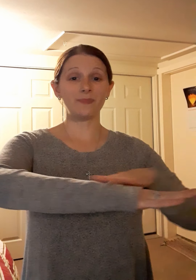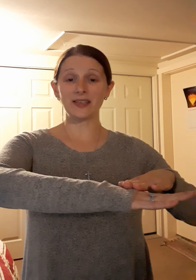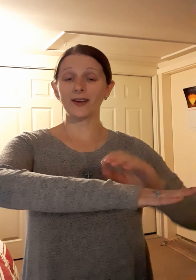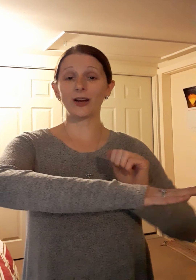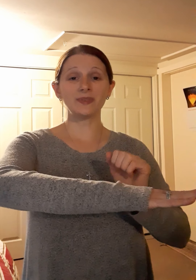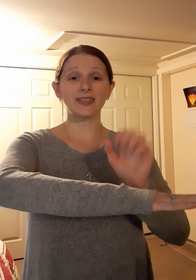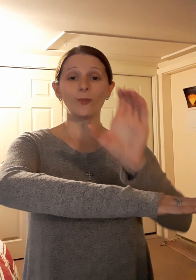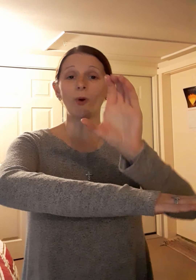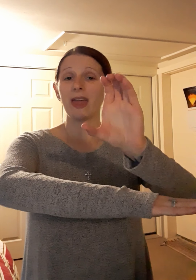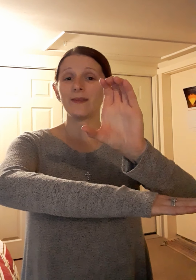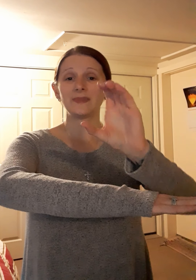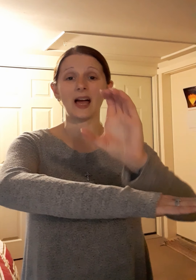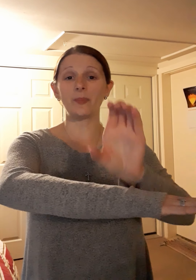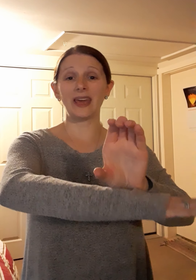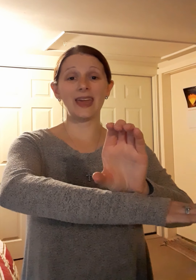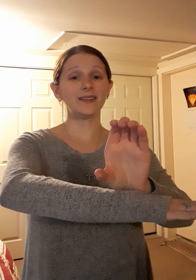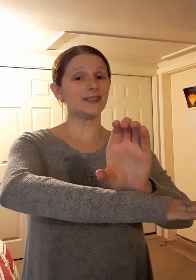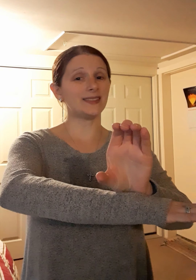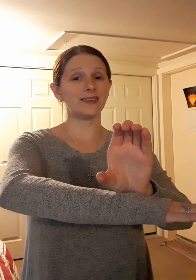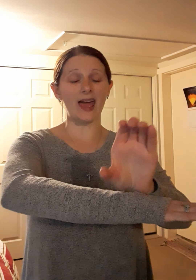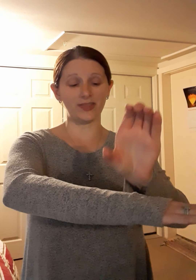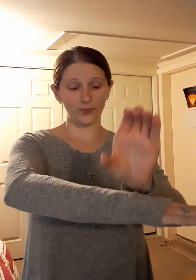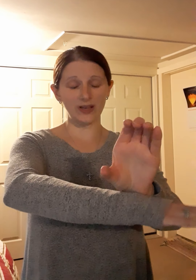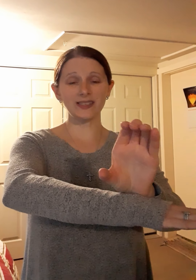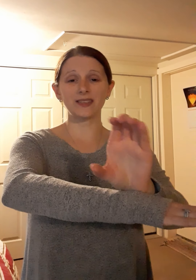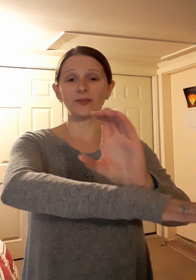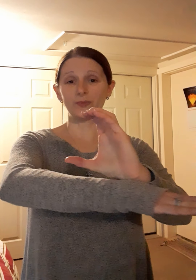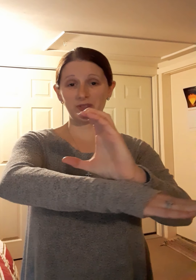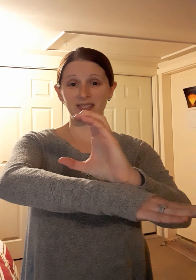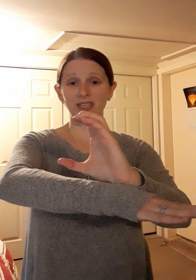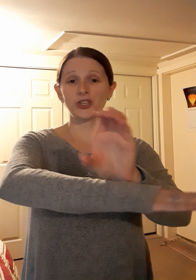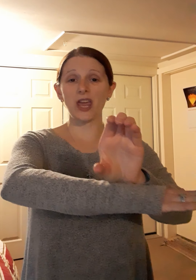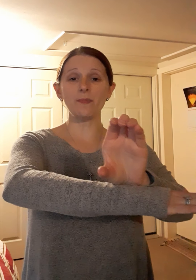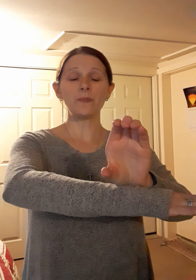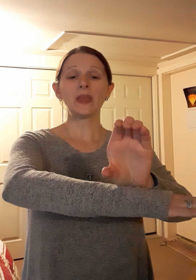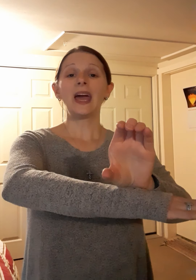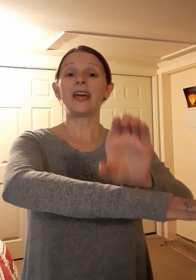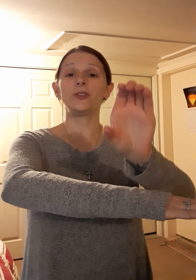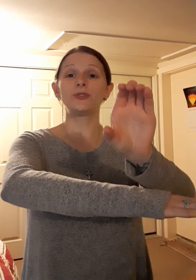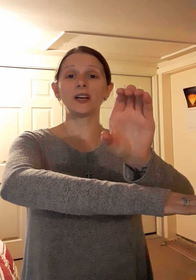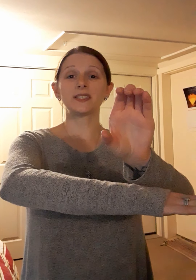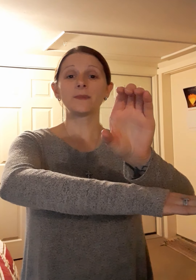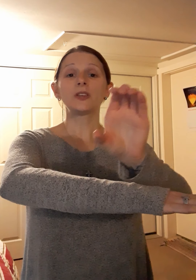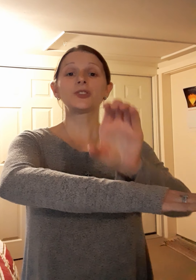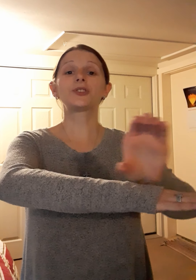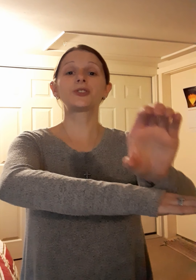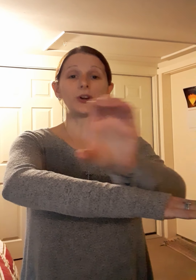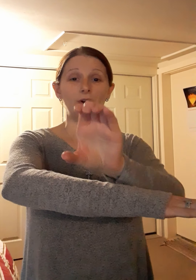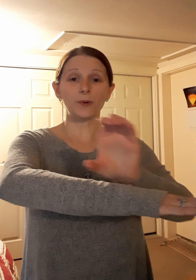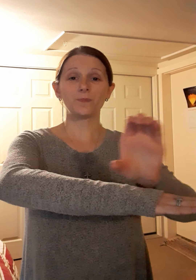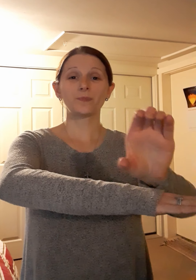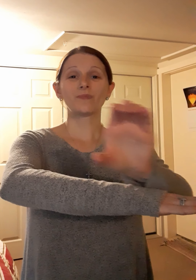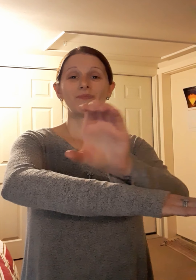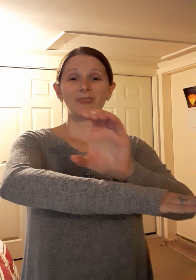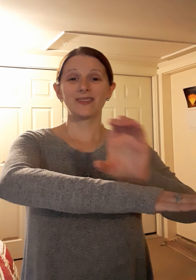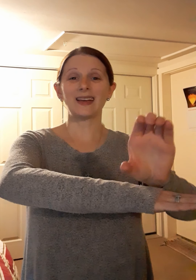base arm, same way, dominant hand at the wrist with a C shape, and you just stir that